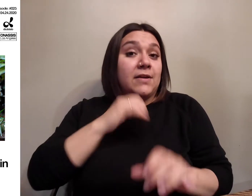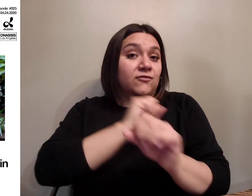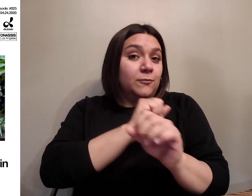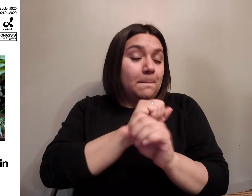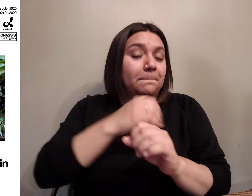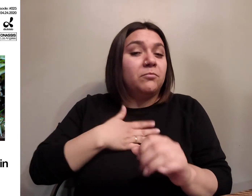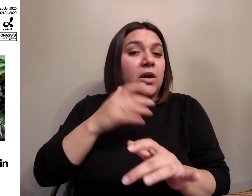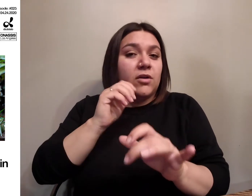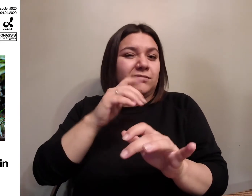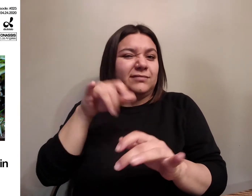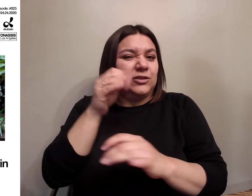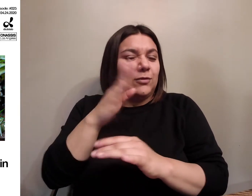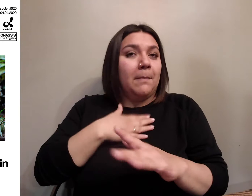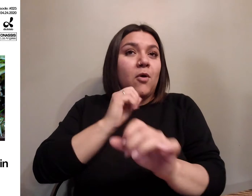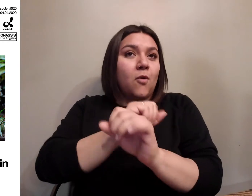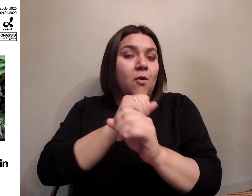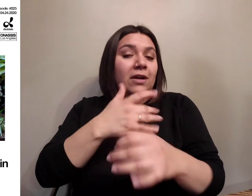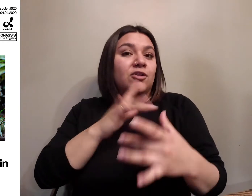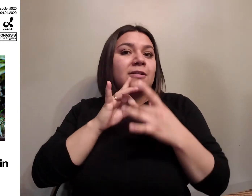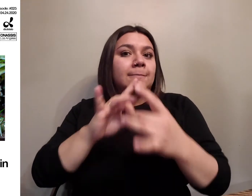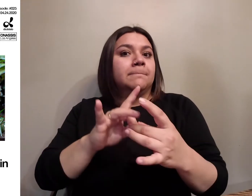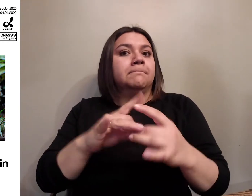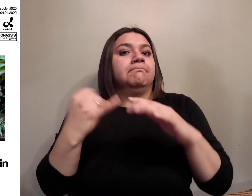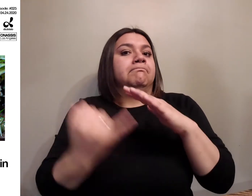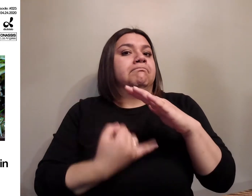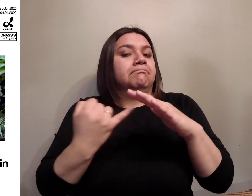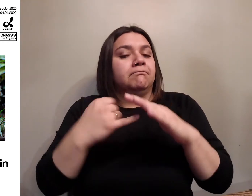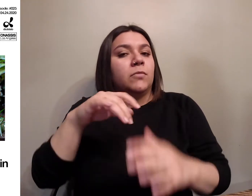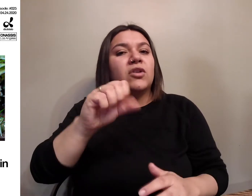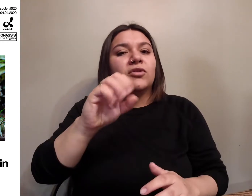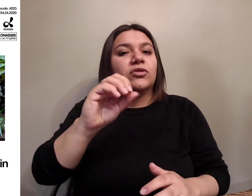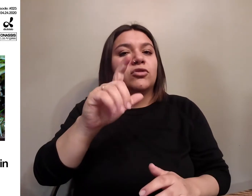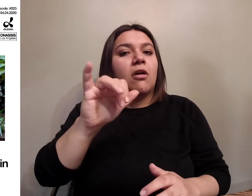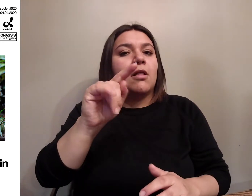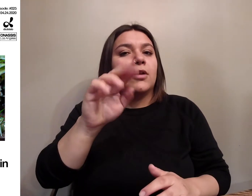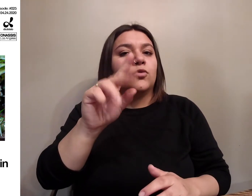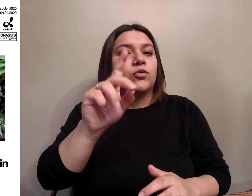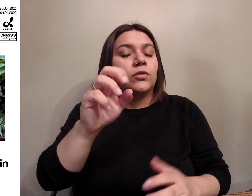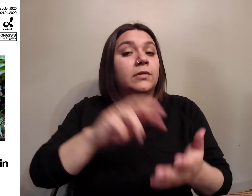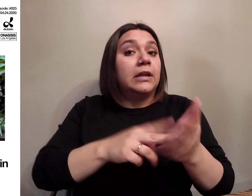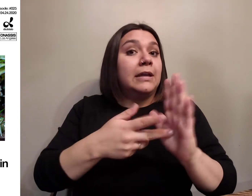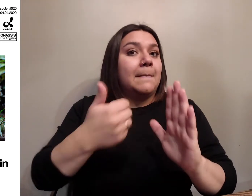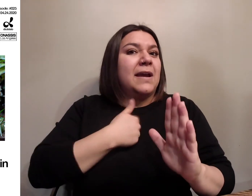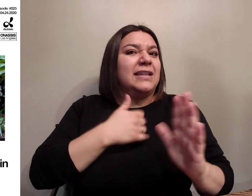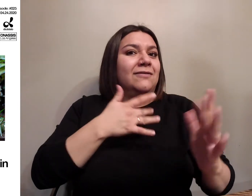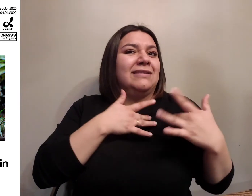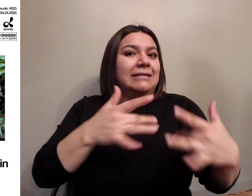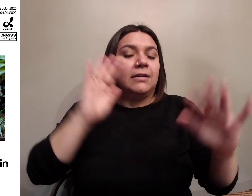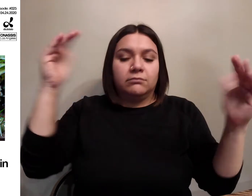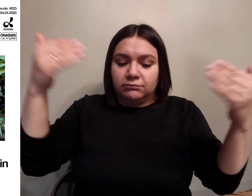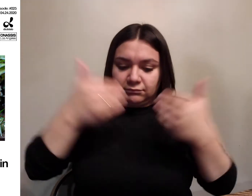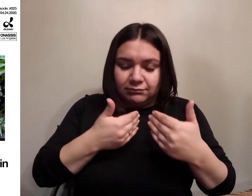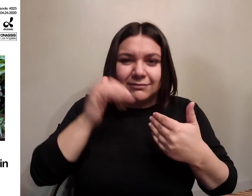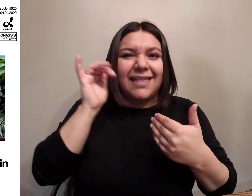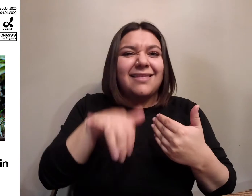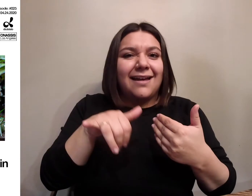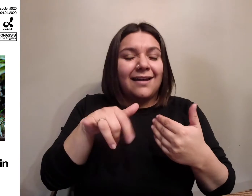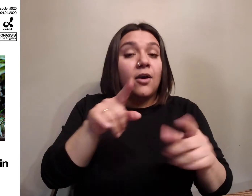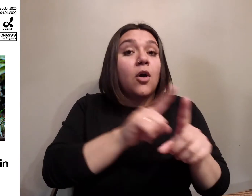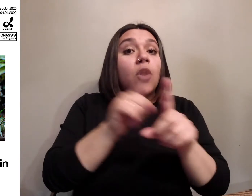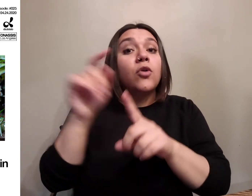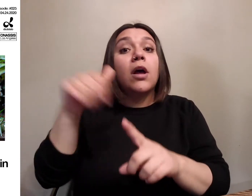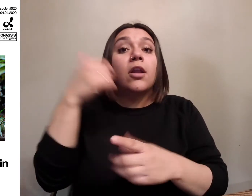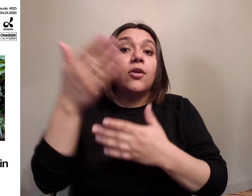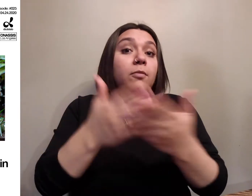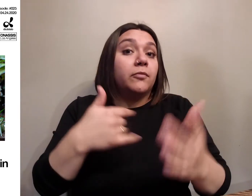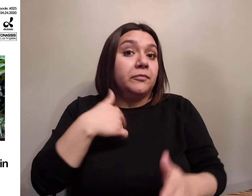may put it this way, because as a novelist, my job, my work is based on solitude. So there's a part of